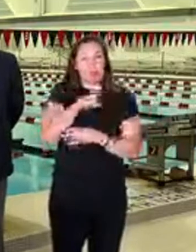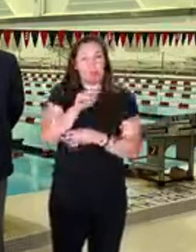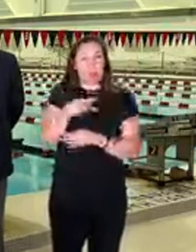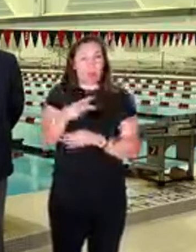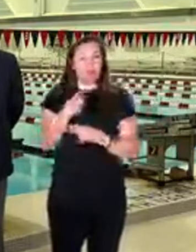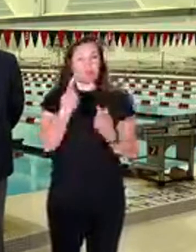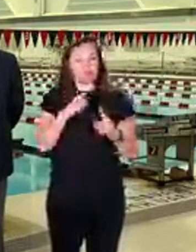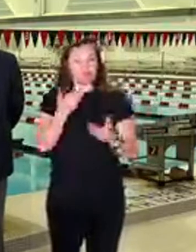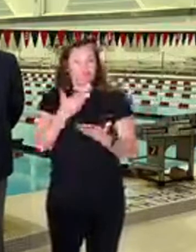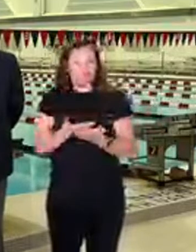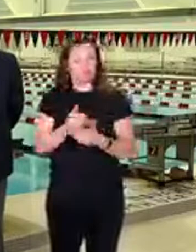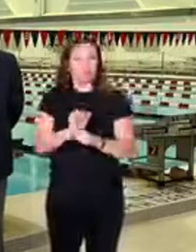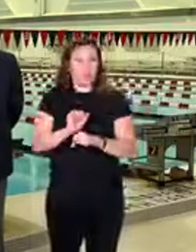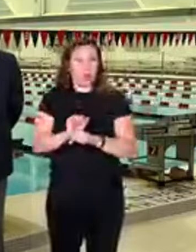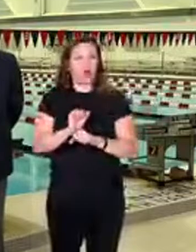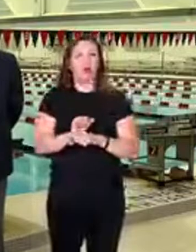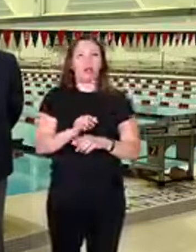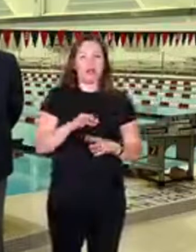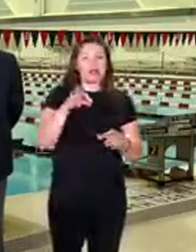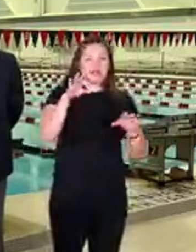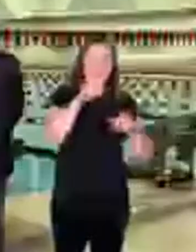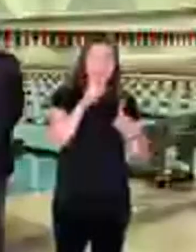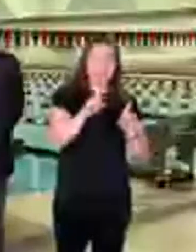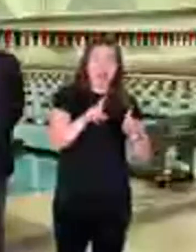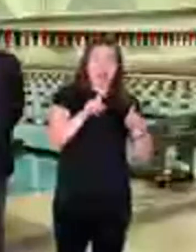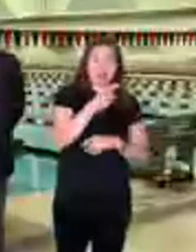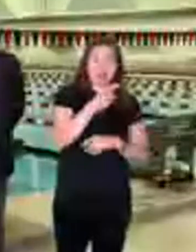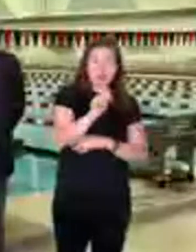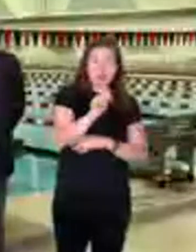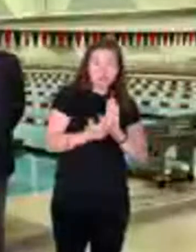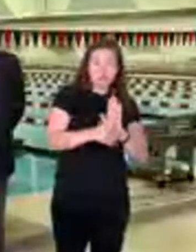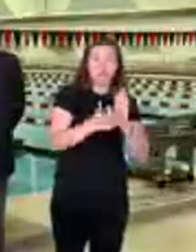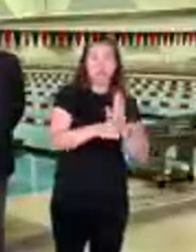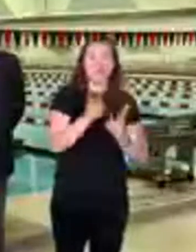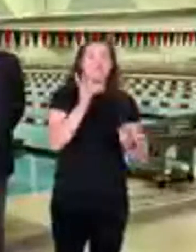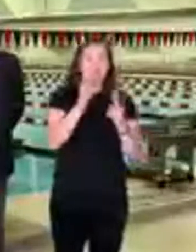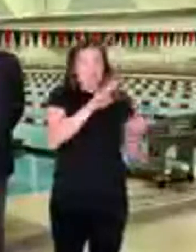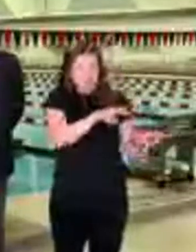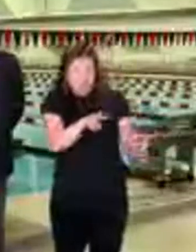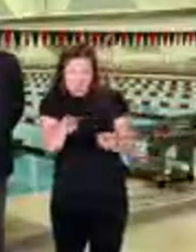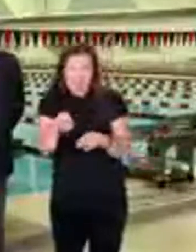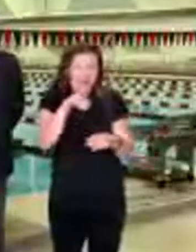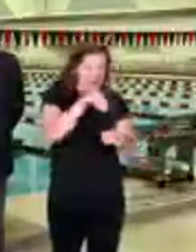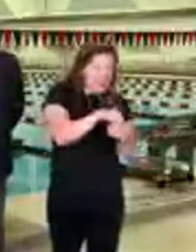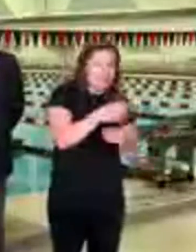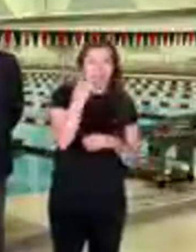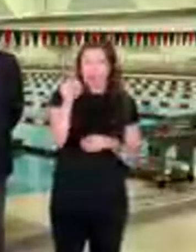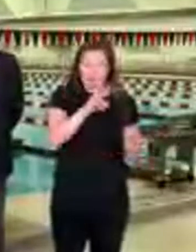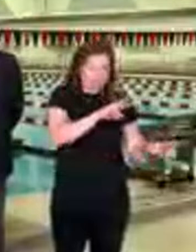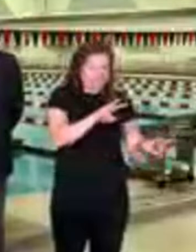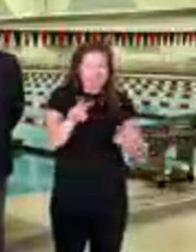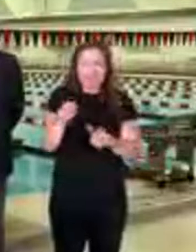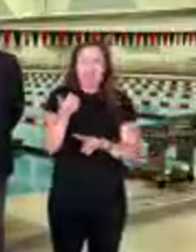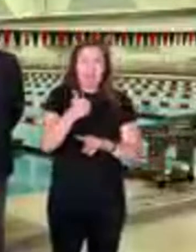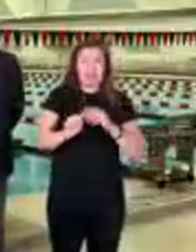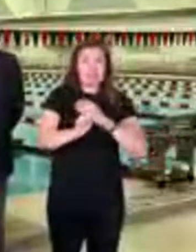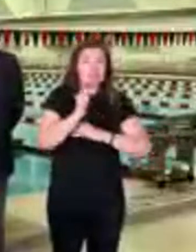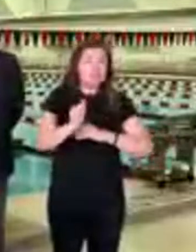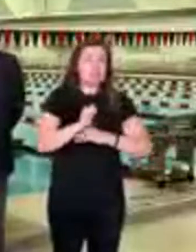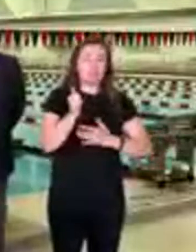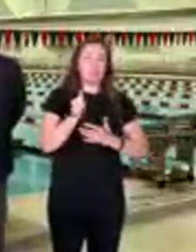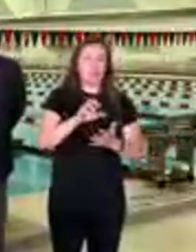and test pool chlorine content regularly. And do a visual inspection of the pool and inside and out, and remove any